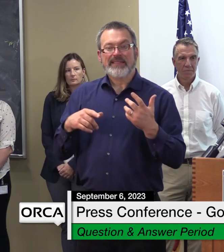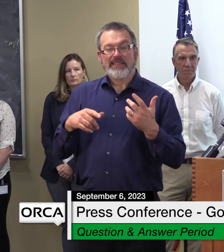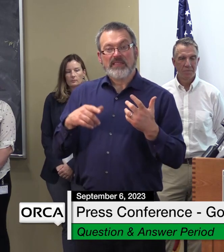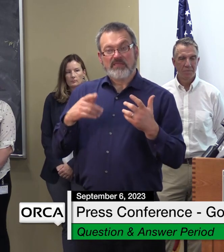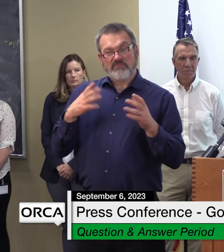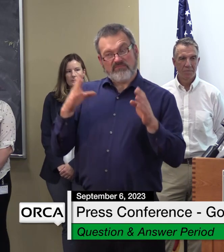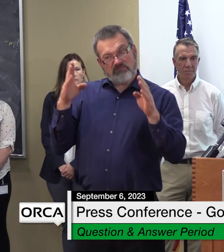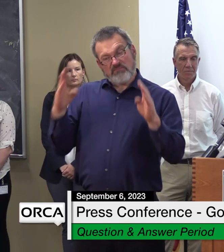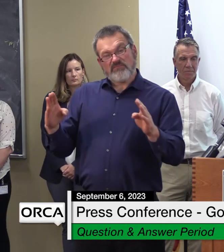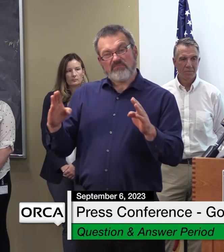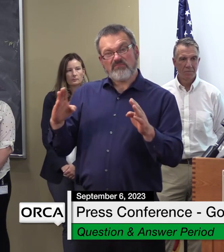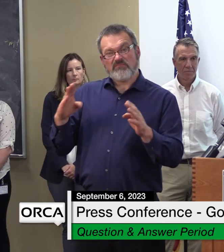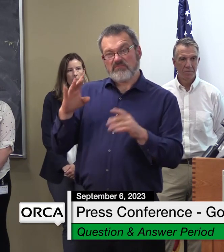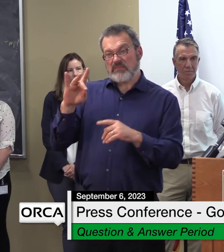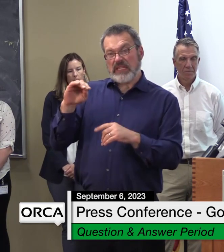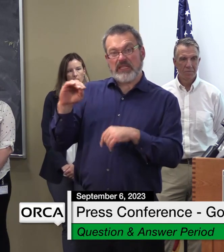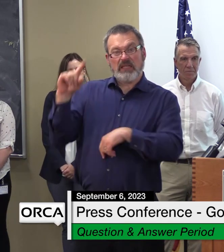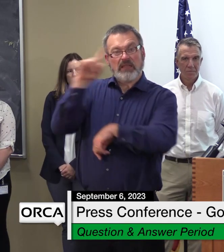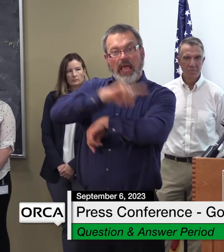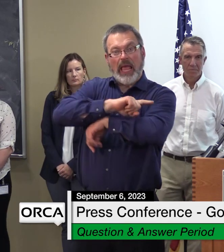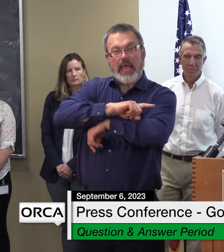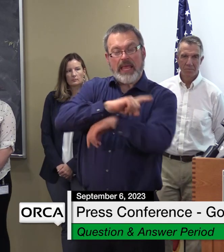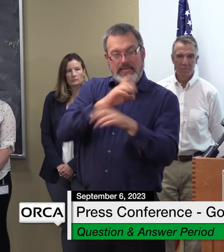have, you know, a good solution in place.